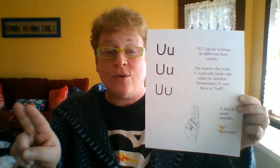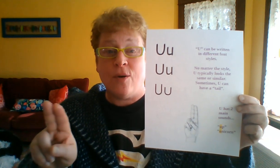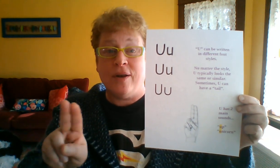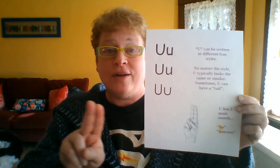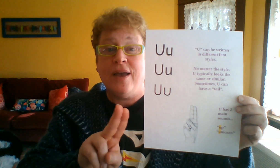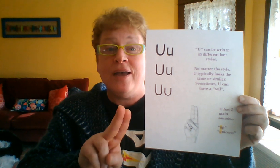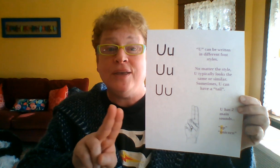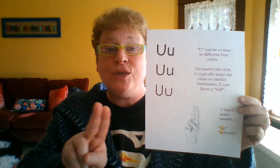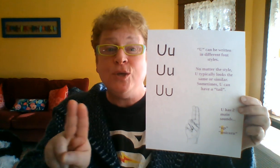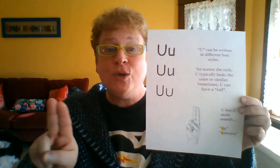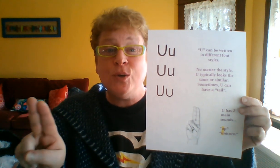unicorn.